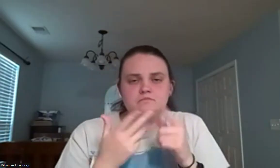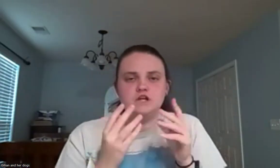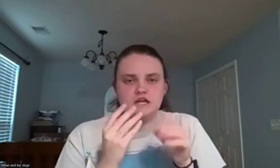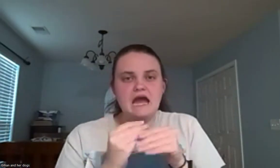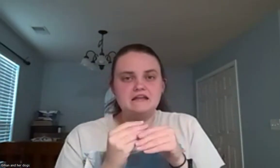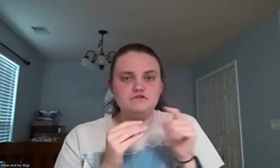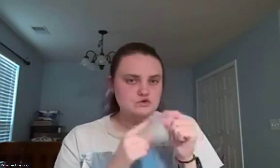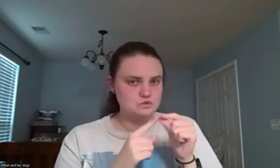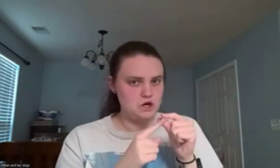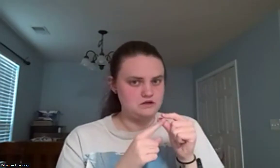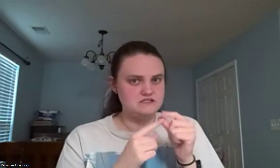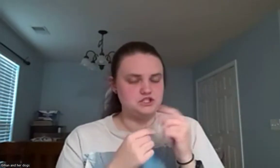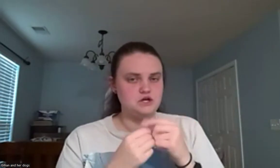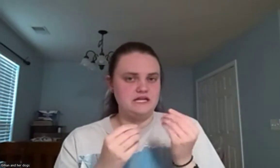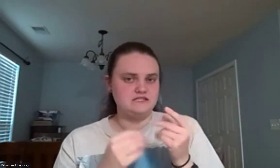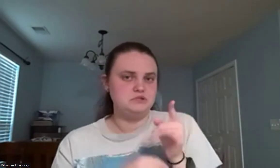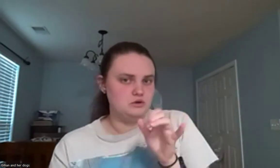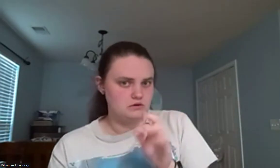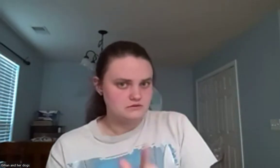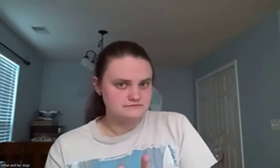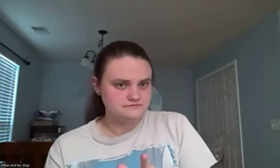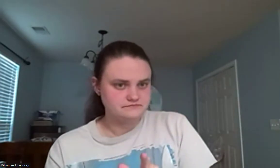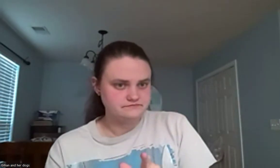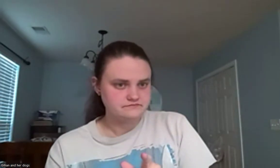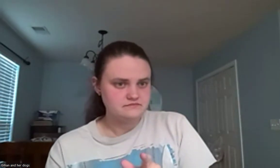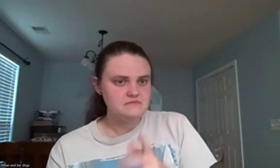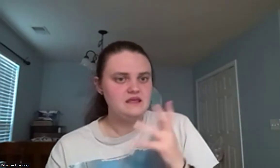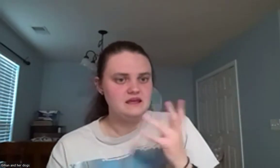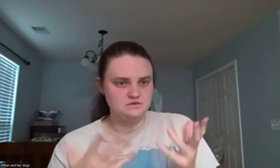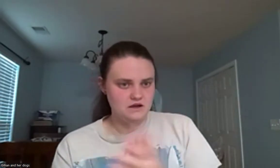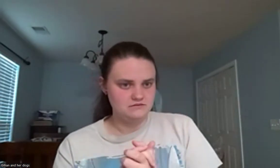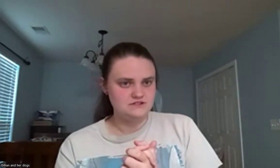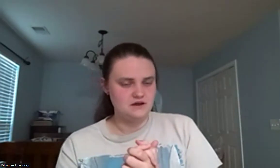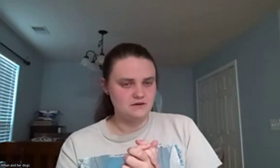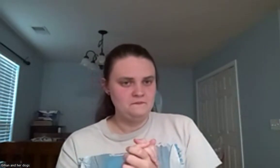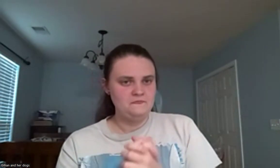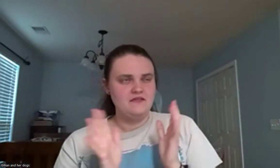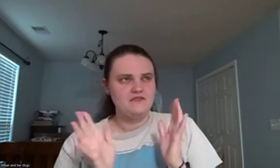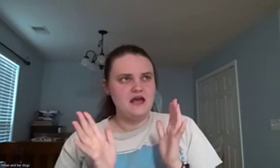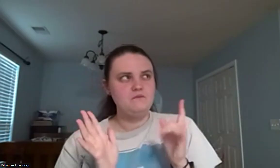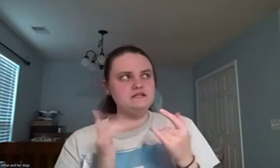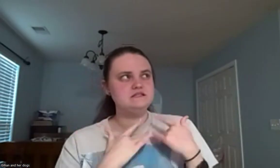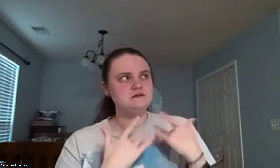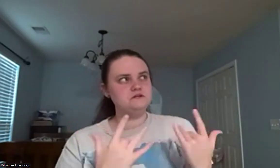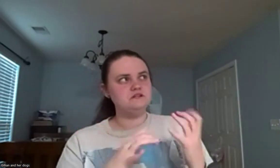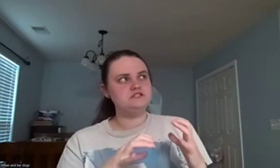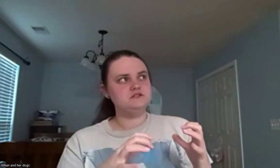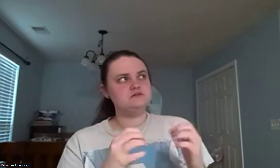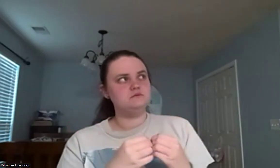like adding those words to show that it's plural as well. So that we typically do